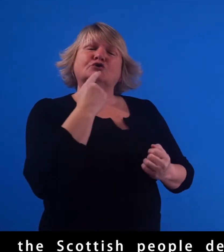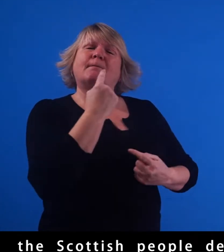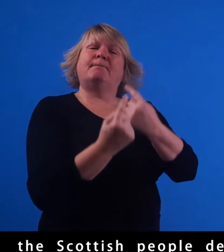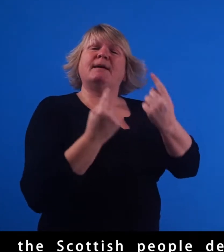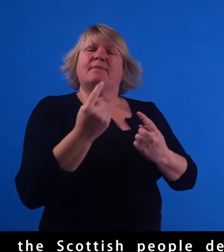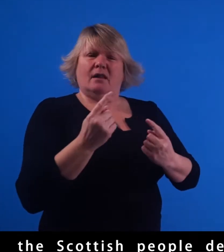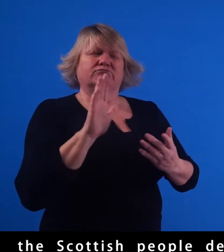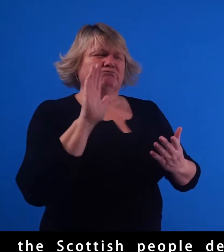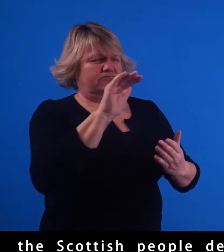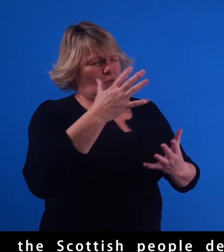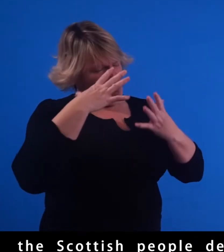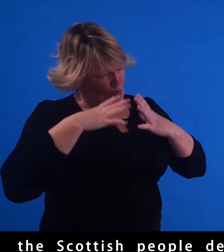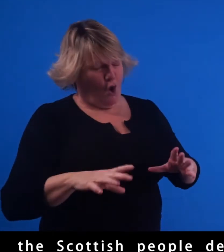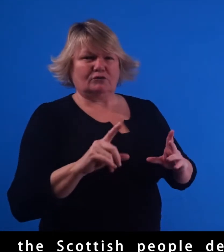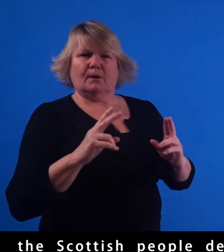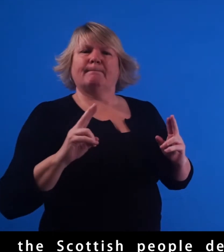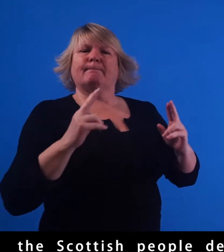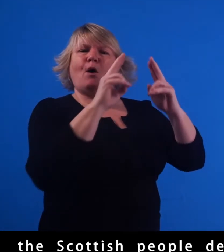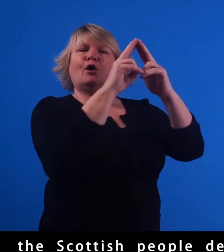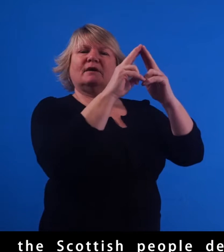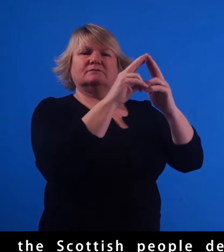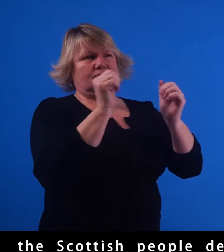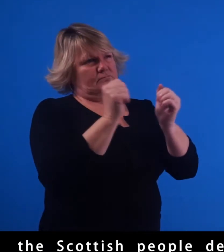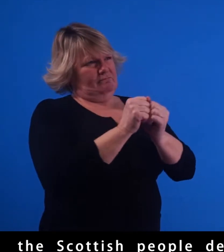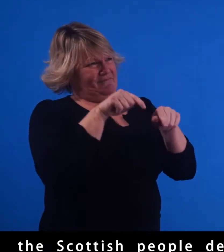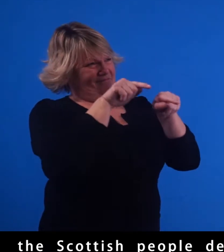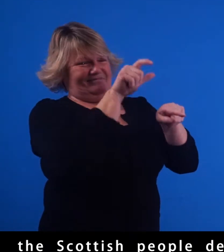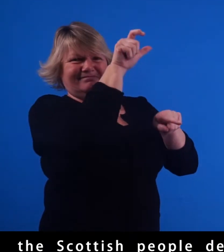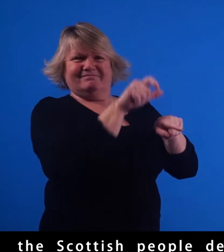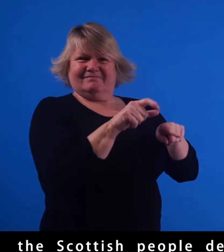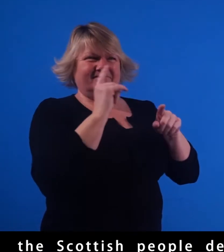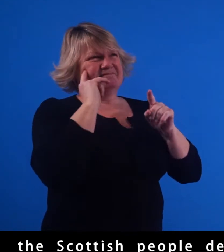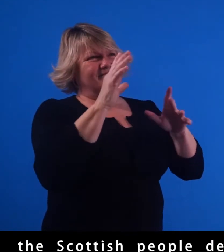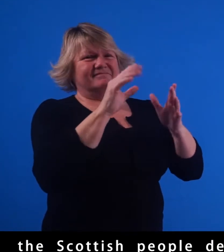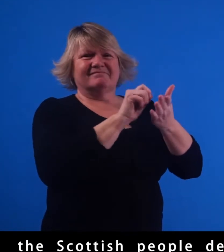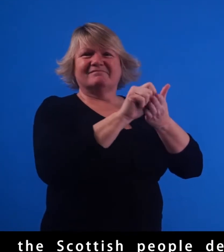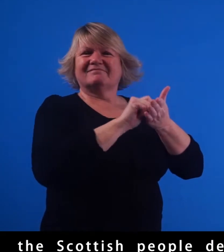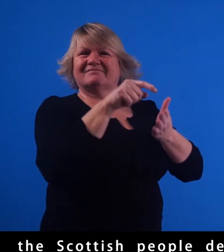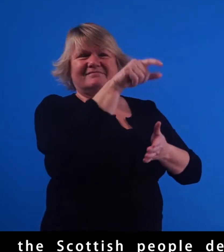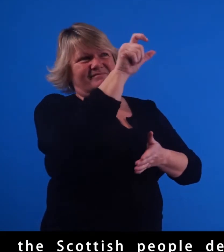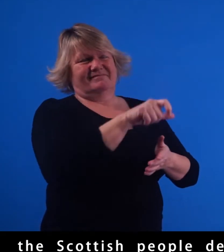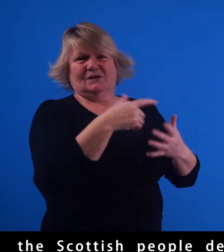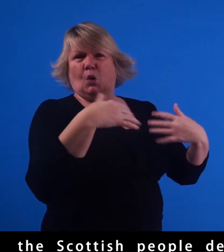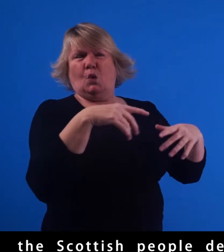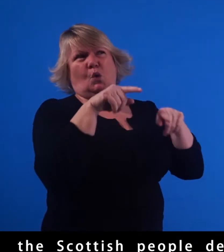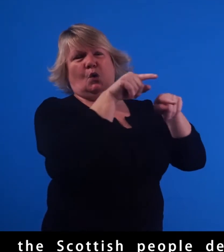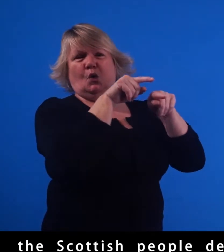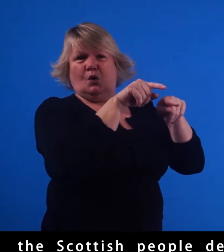the Scottish people demanded a monument befitting the stature of this world-famous literary